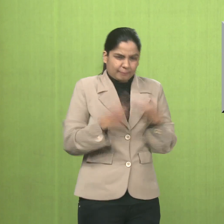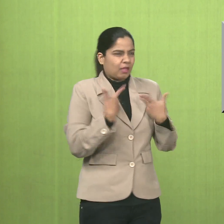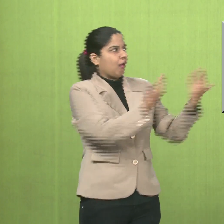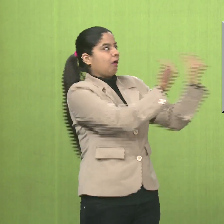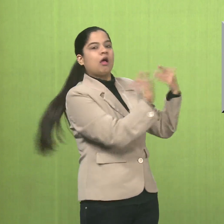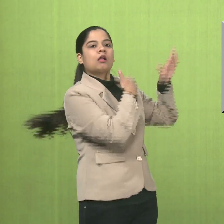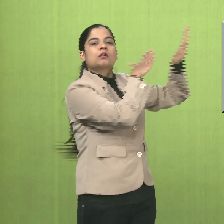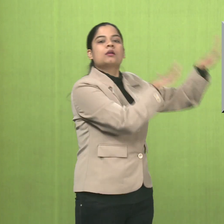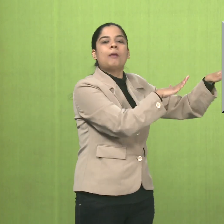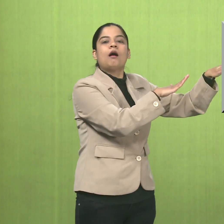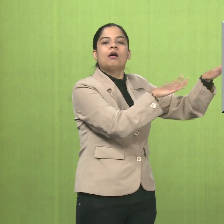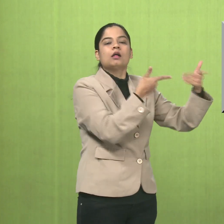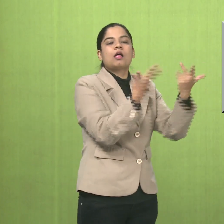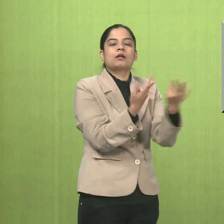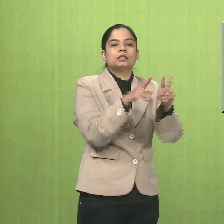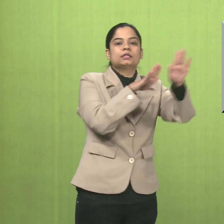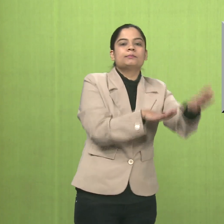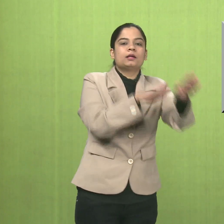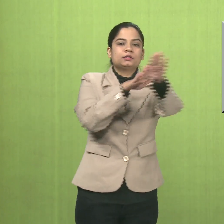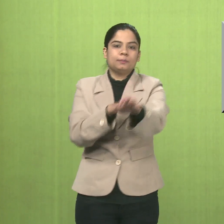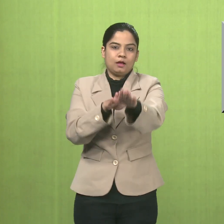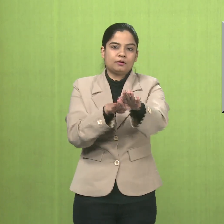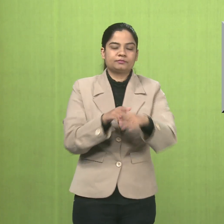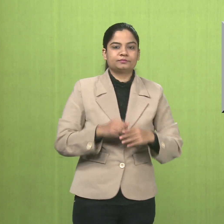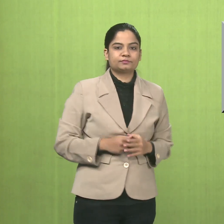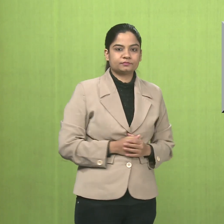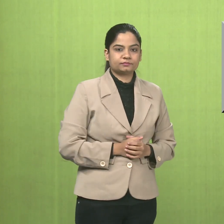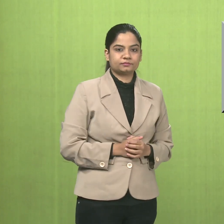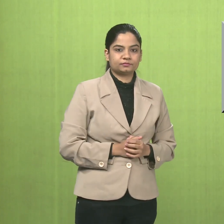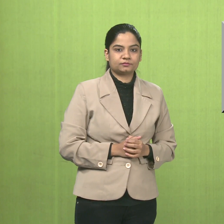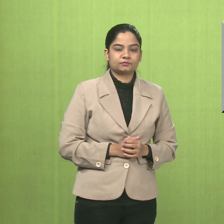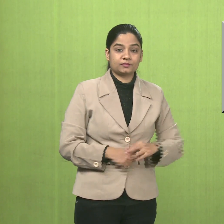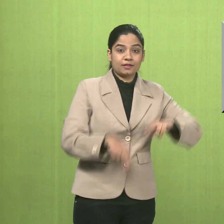helping. It's like it's asking to support at that time.